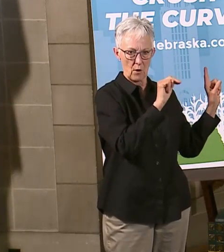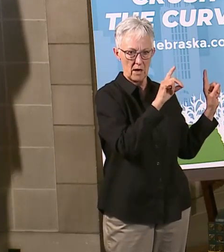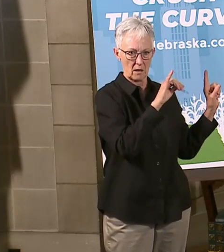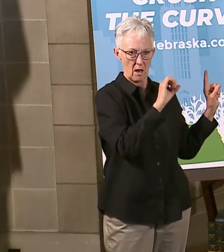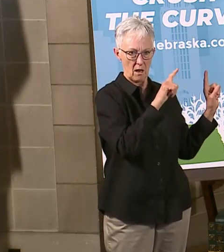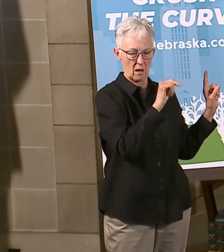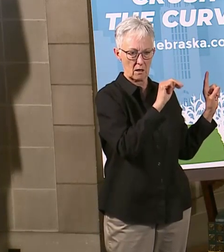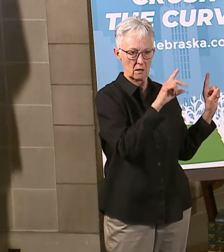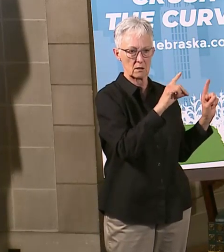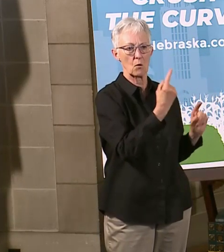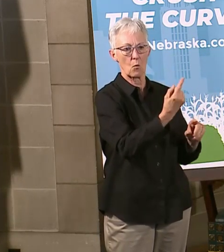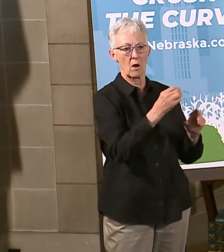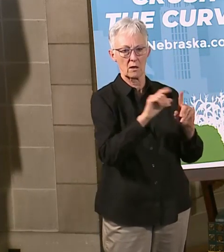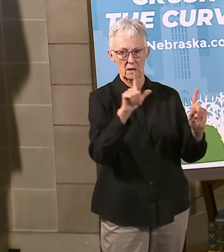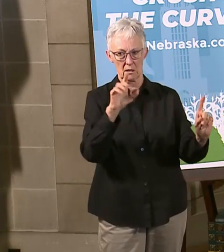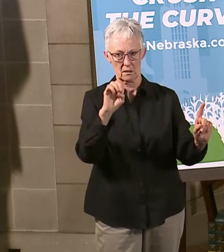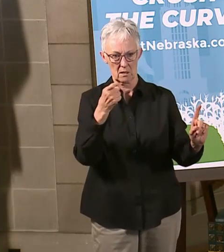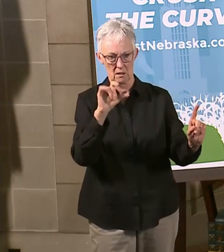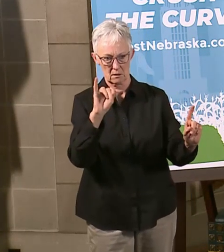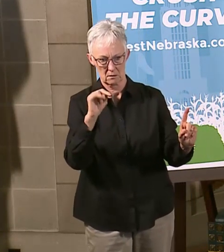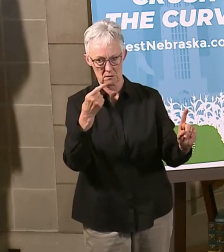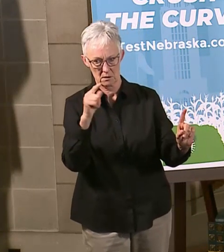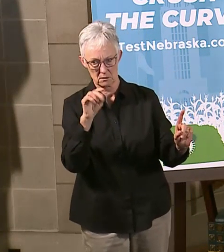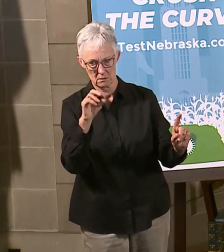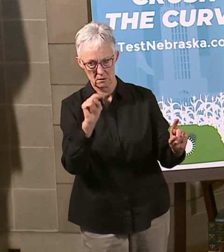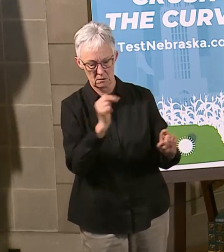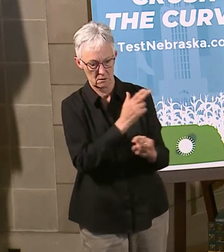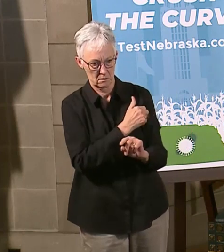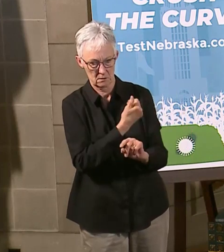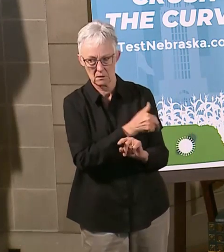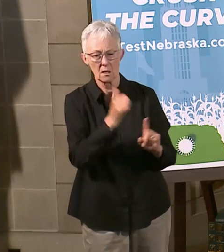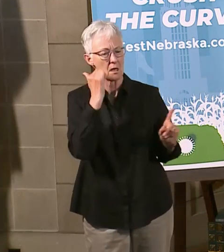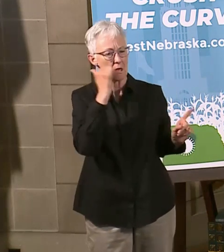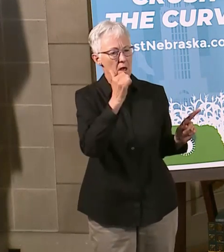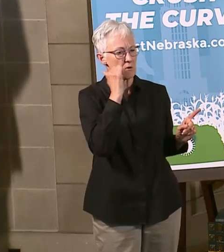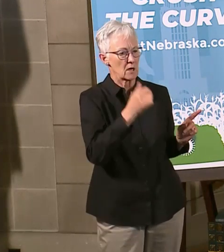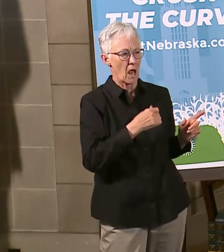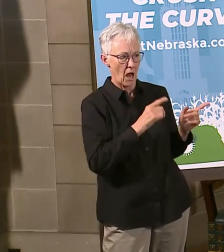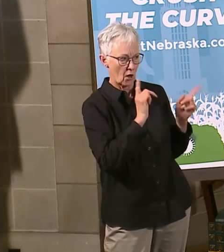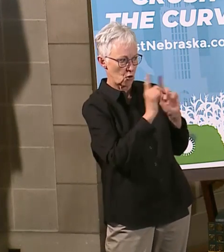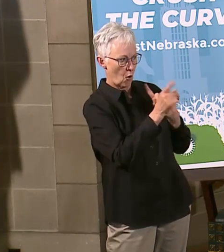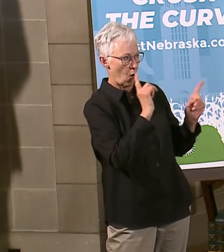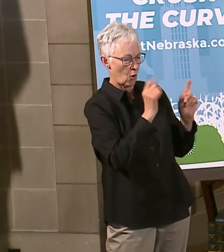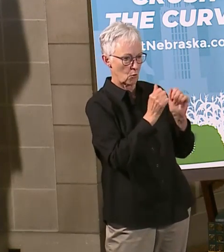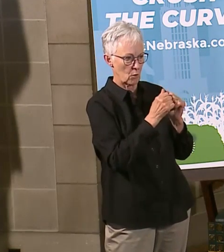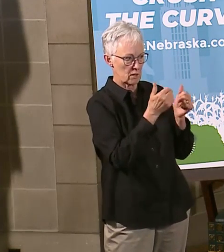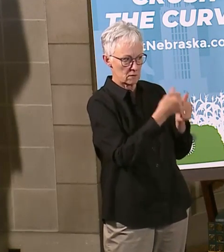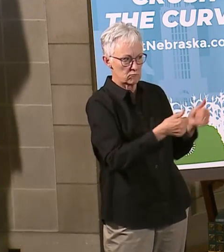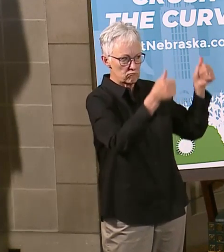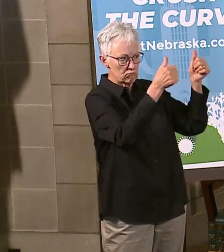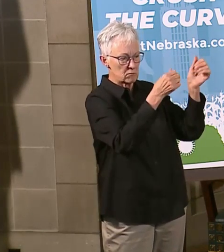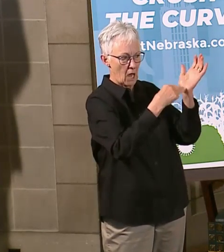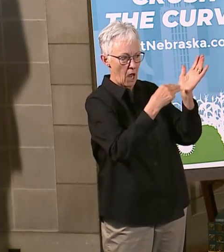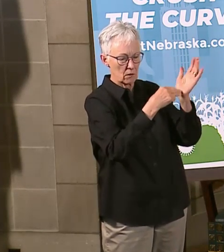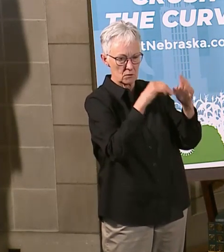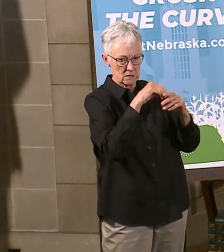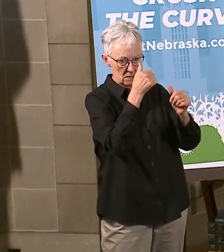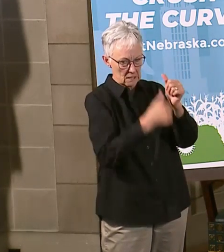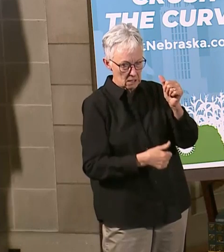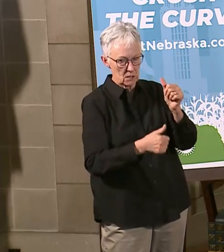Hospital. So I'm in daily communication with the CMOs of both hospitals, CEOs of both